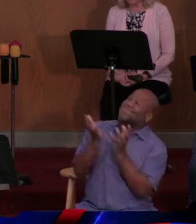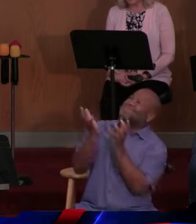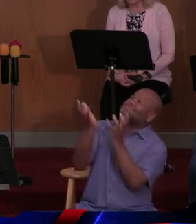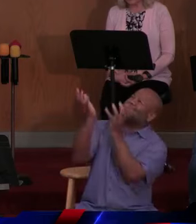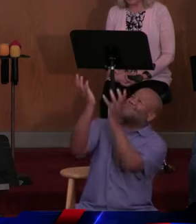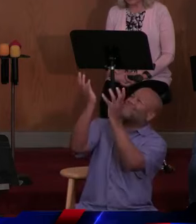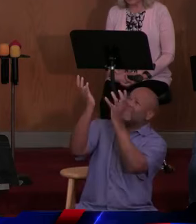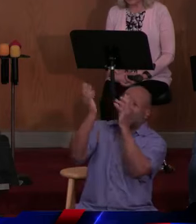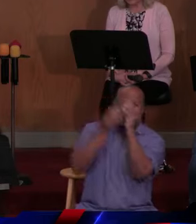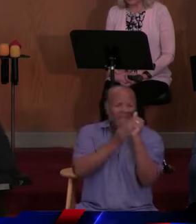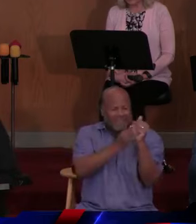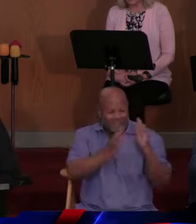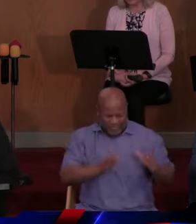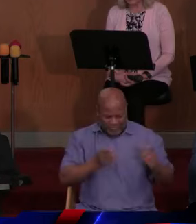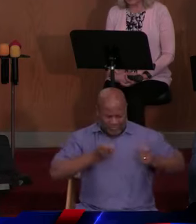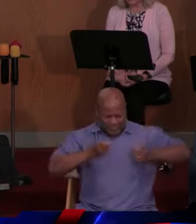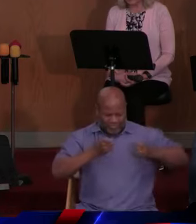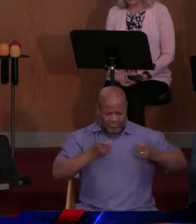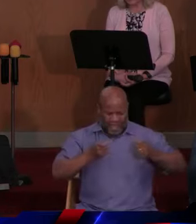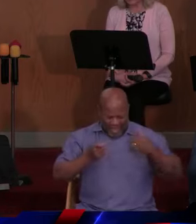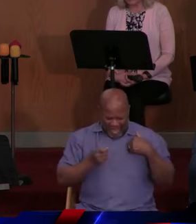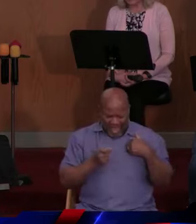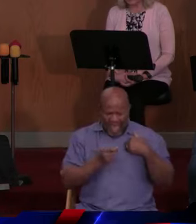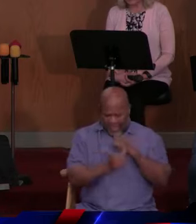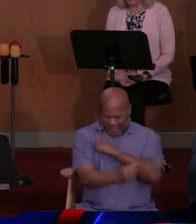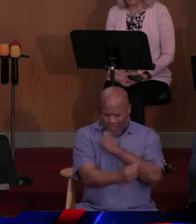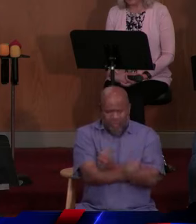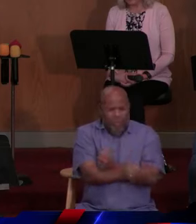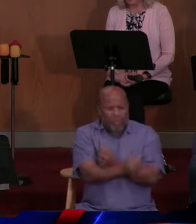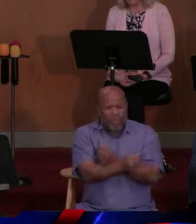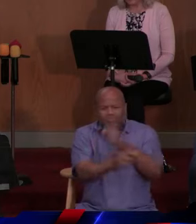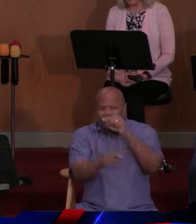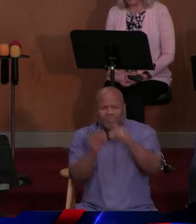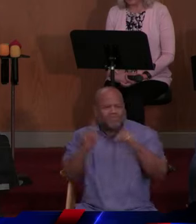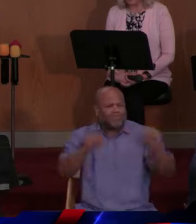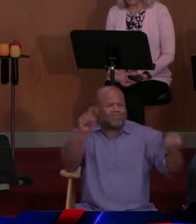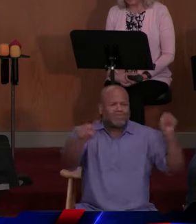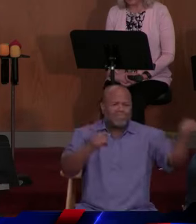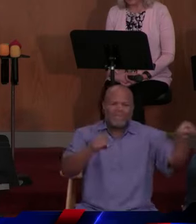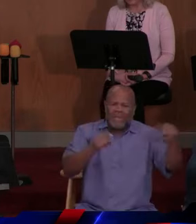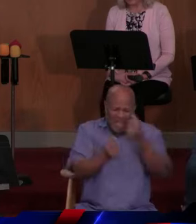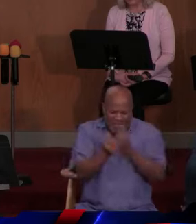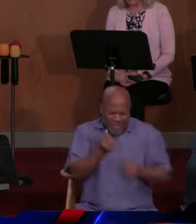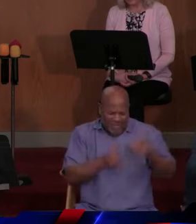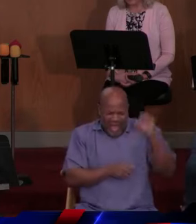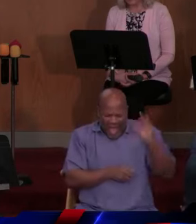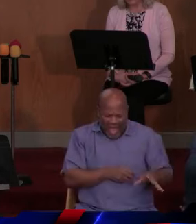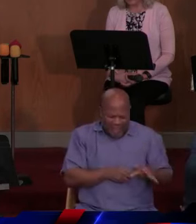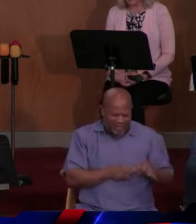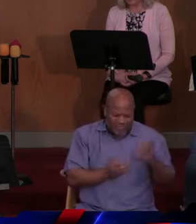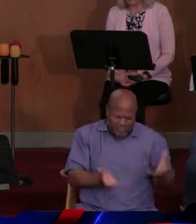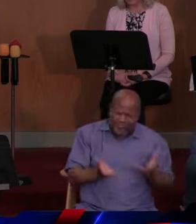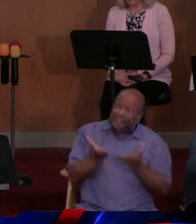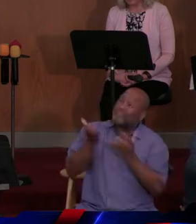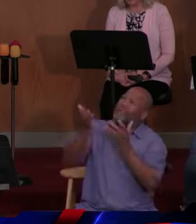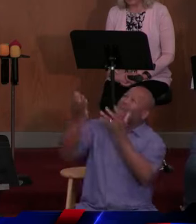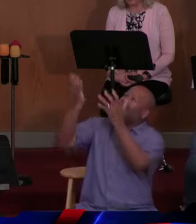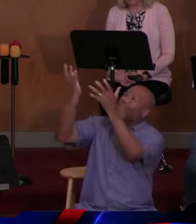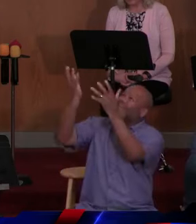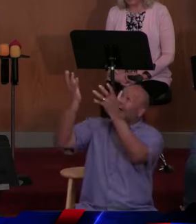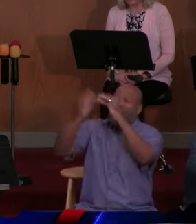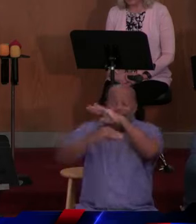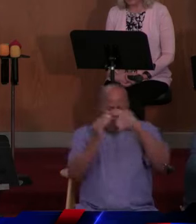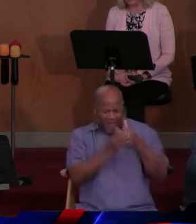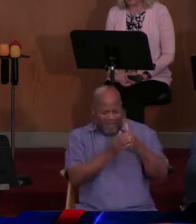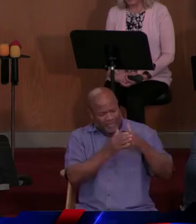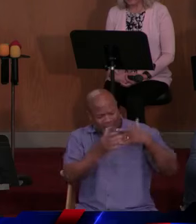in charge and have authority over us, oh God. I thank you, Lord God, for every pastor, Lord God, that has a concern and a